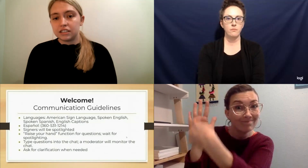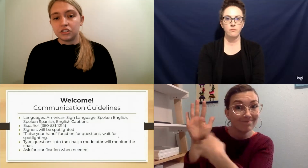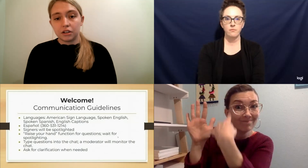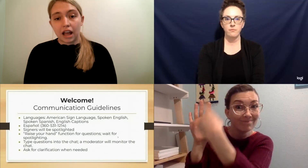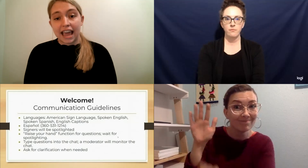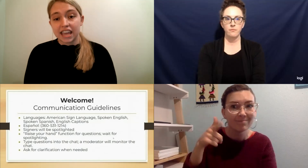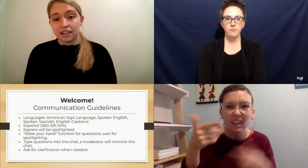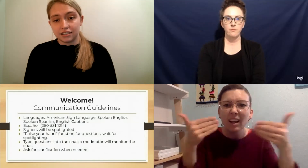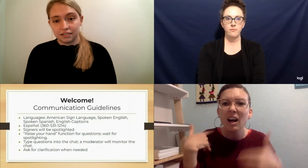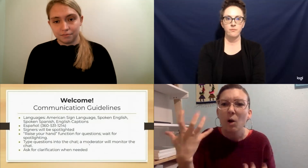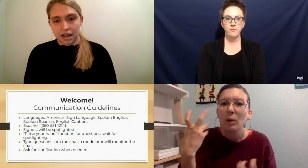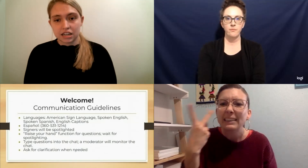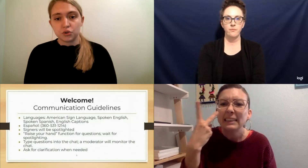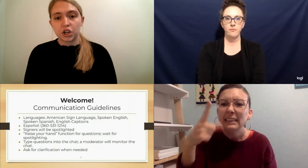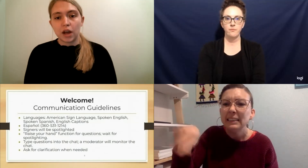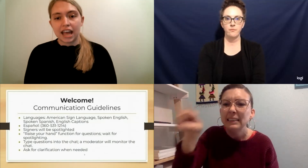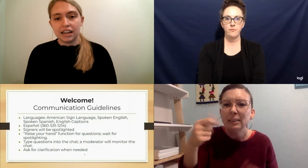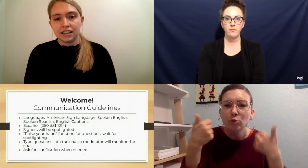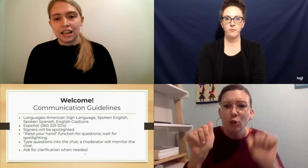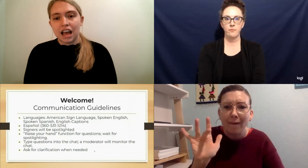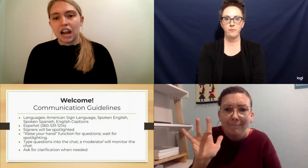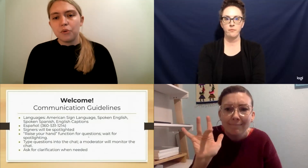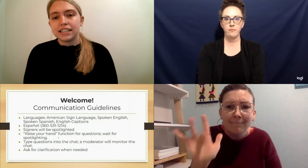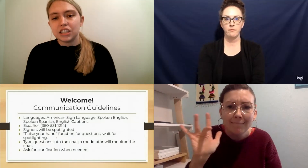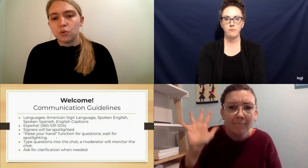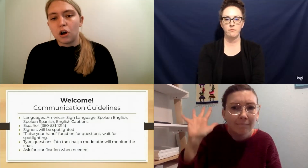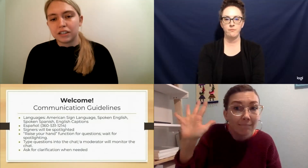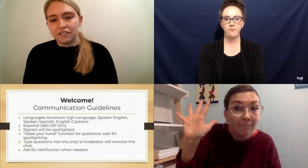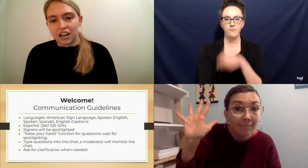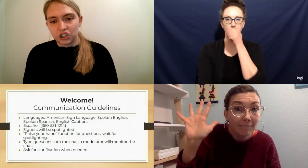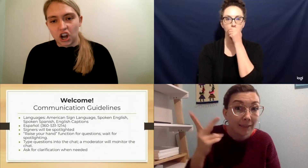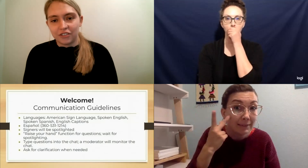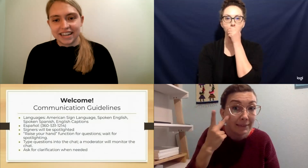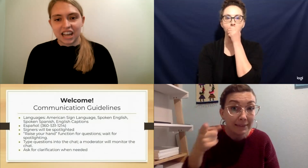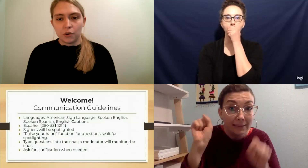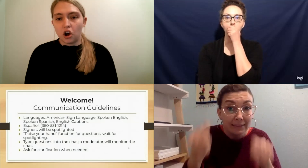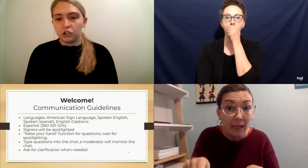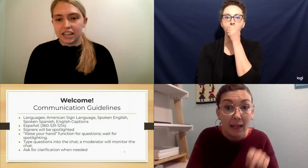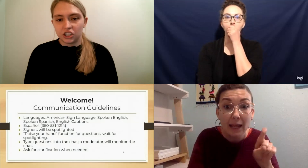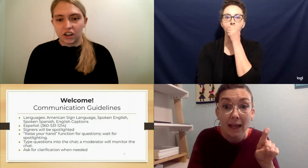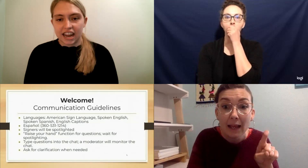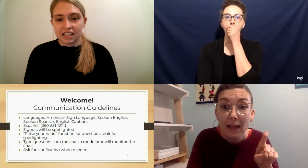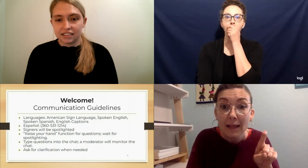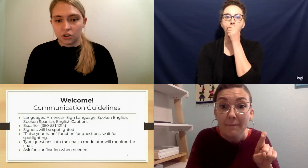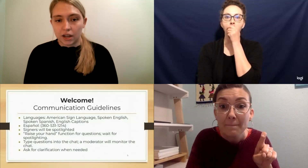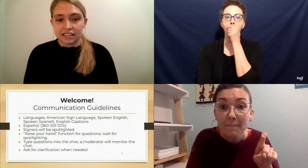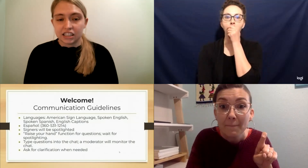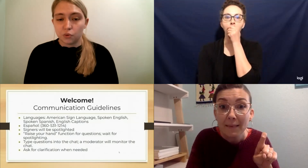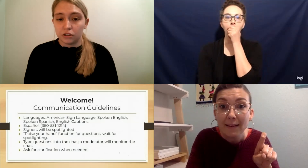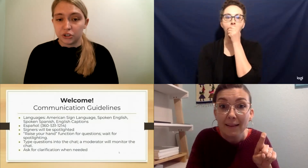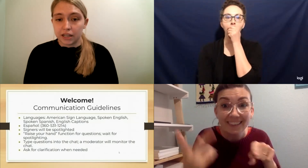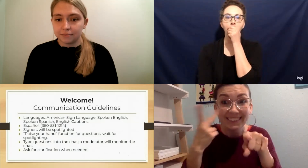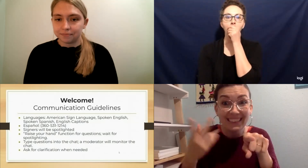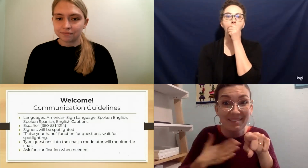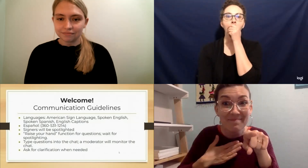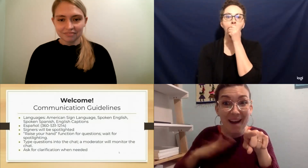You'll see there's a hand button. You can go ahead. And I want to see you all give that a shot right now and all raise your hands so I can see you